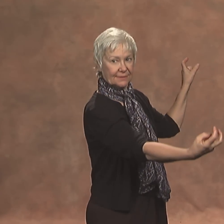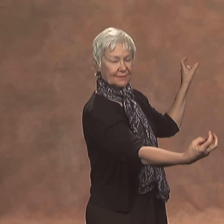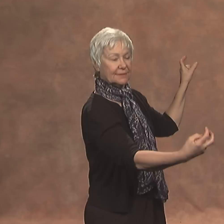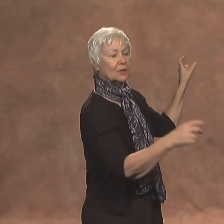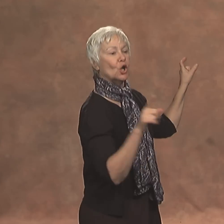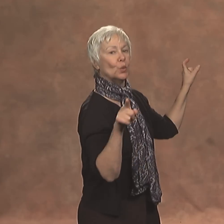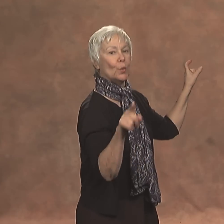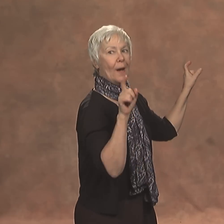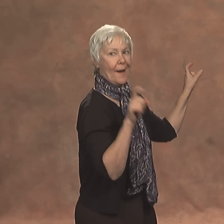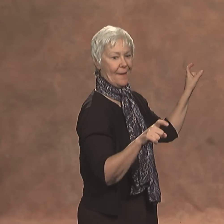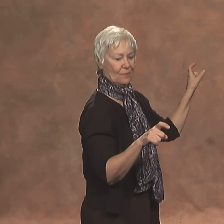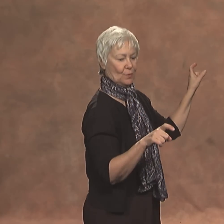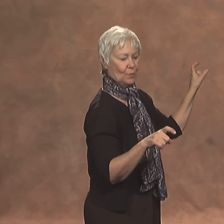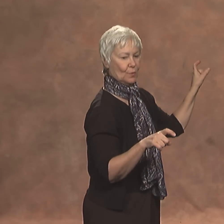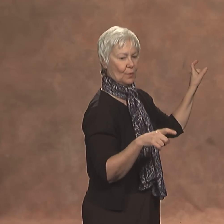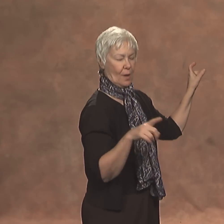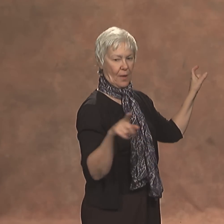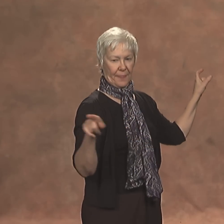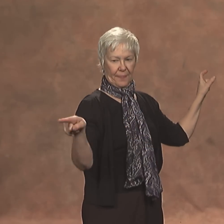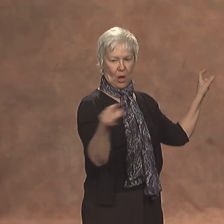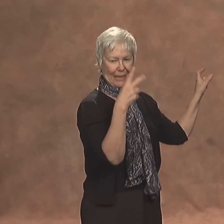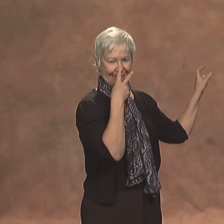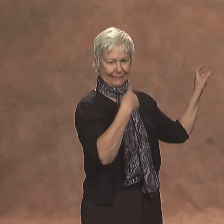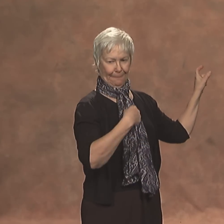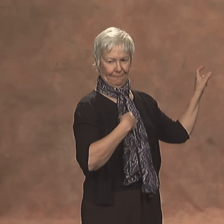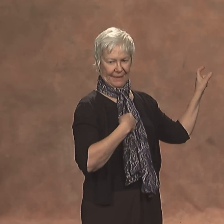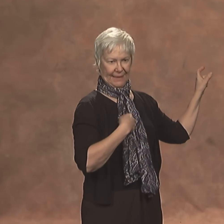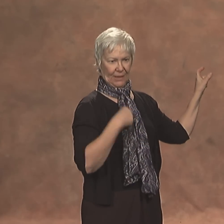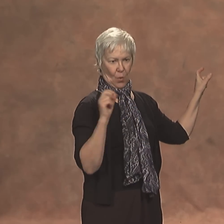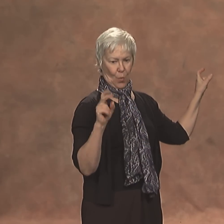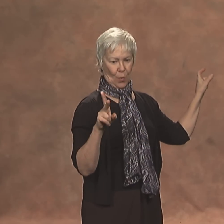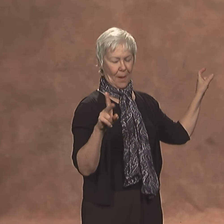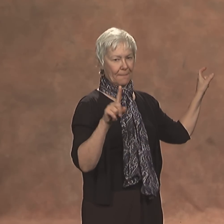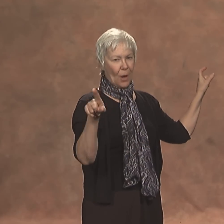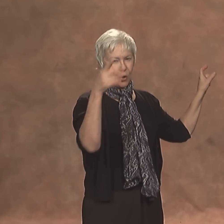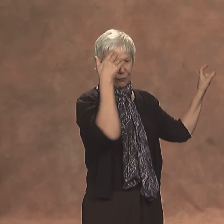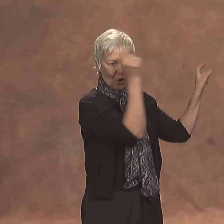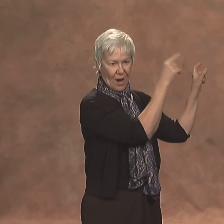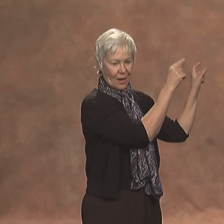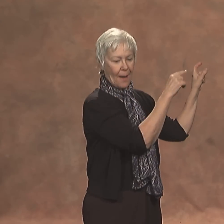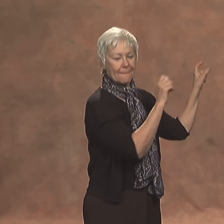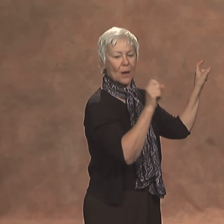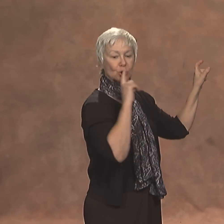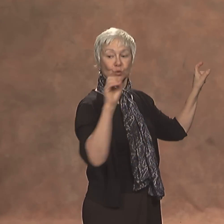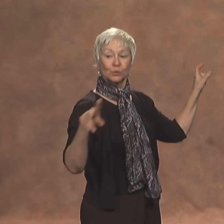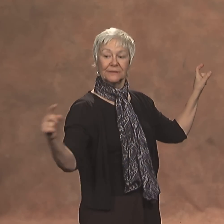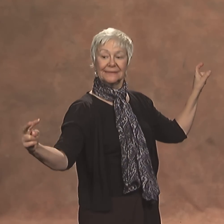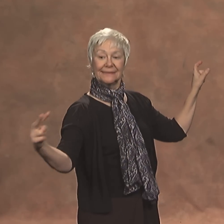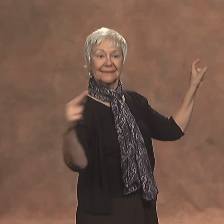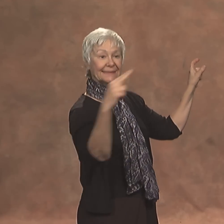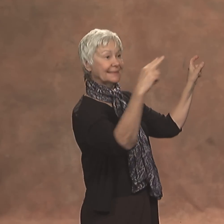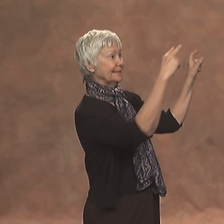students seated in front of you, you need to take time to ensure that all of the students have visual